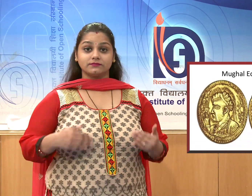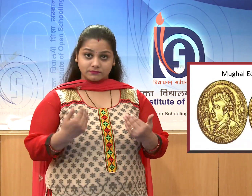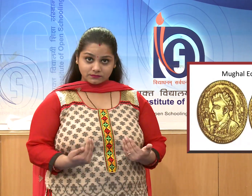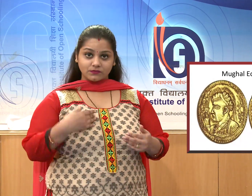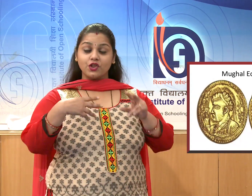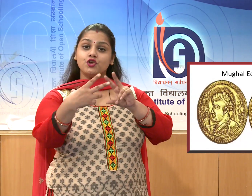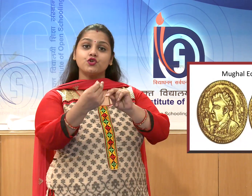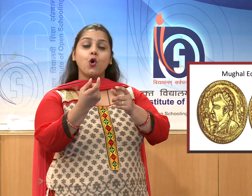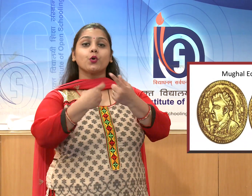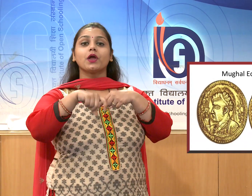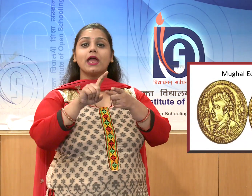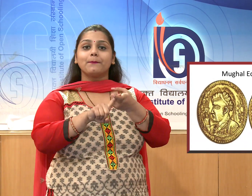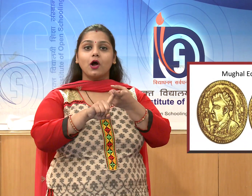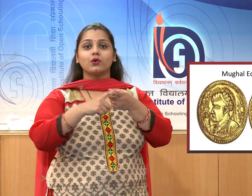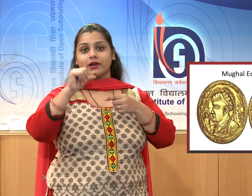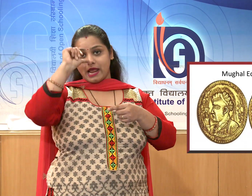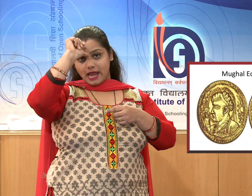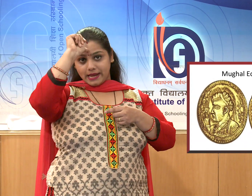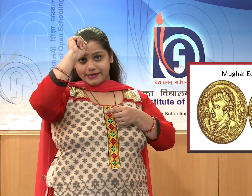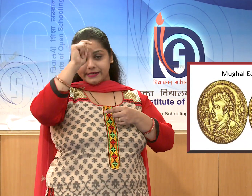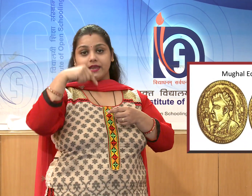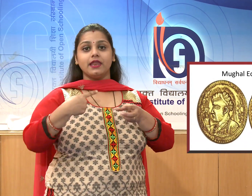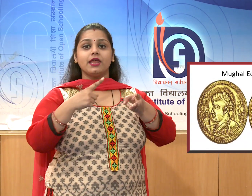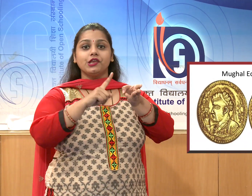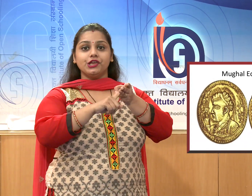Now we will talk about Indian economy.